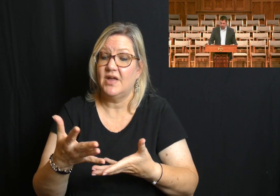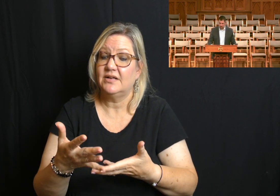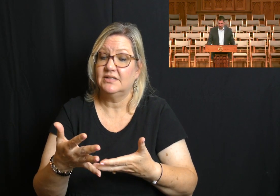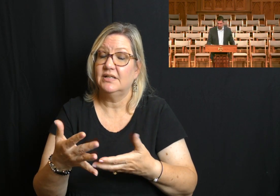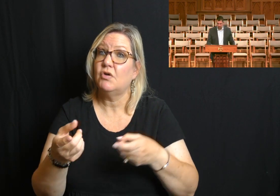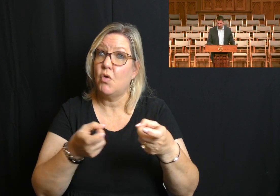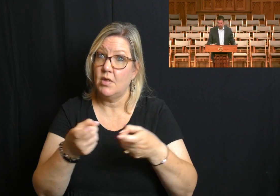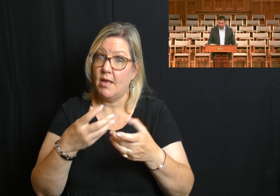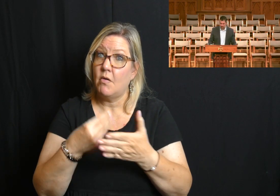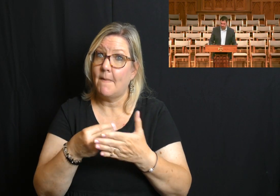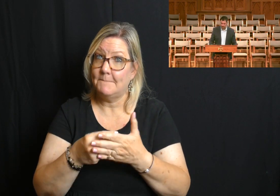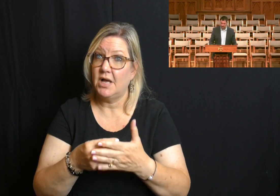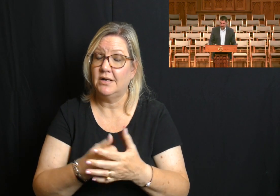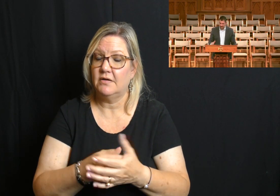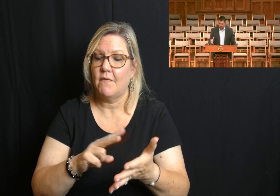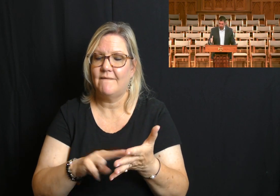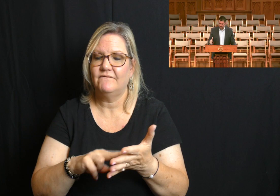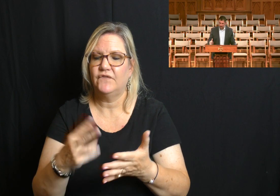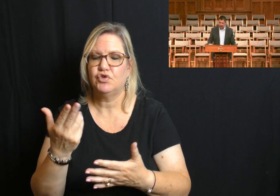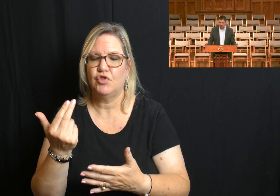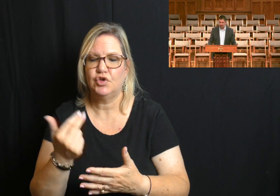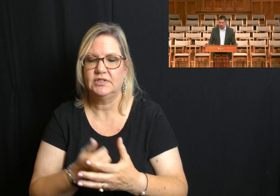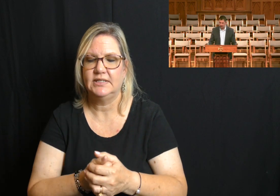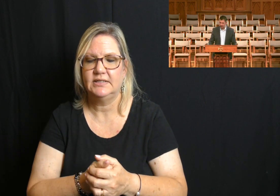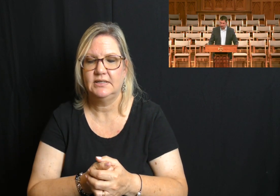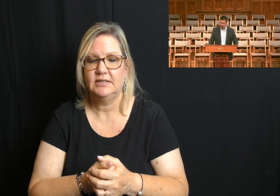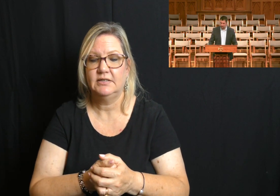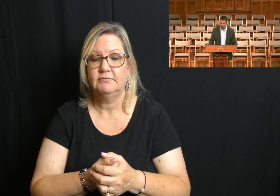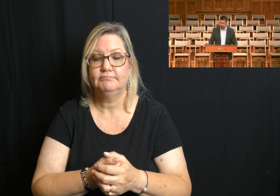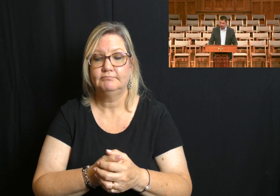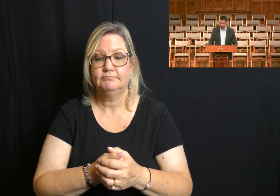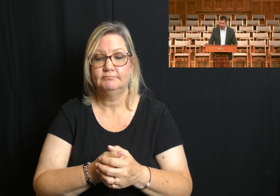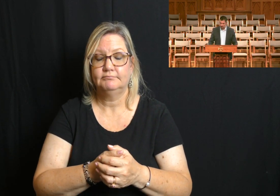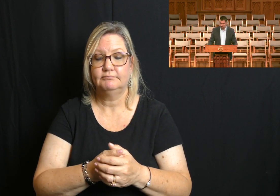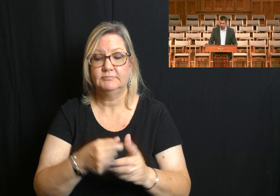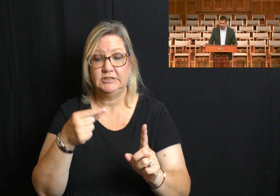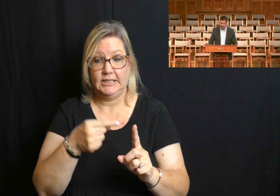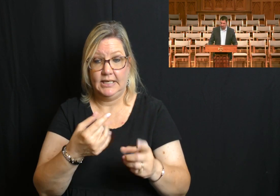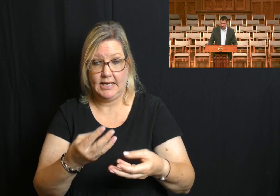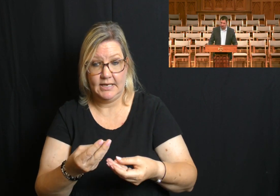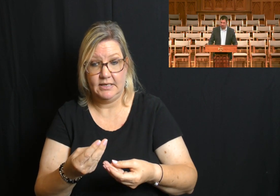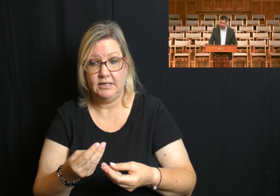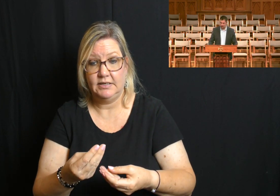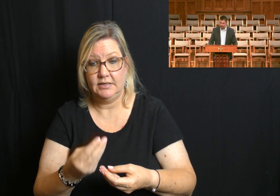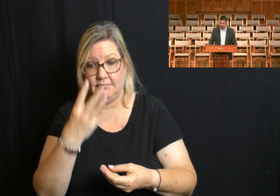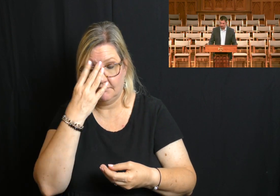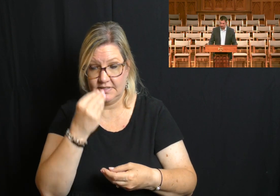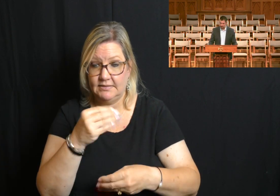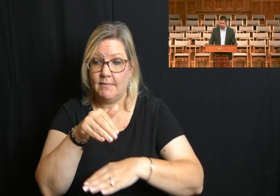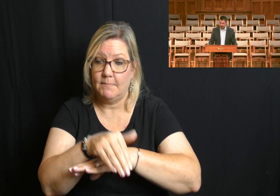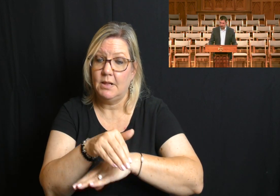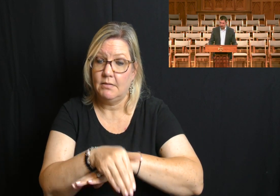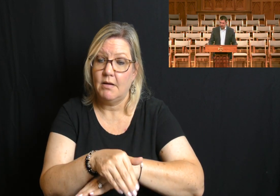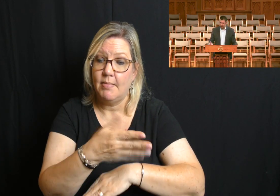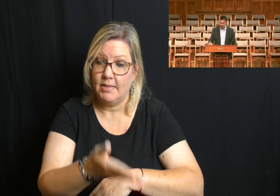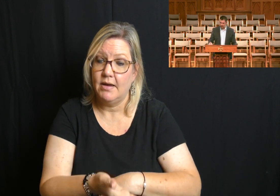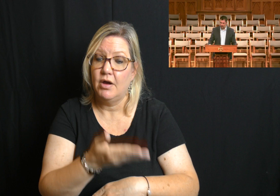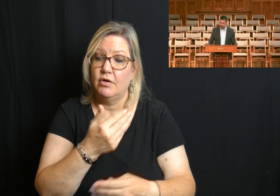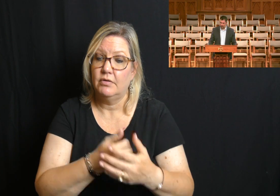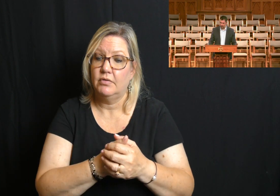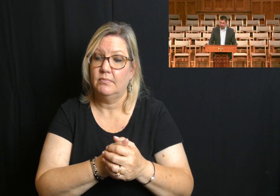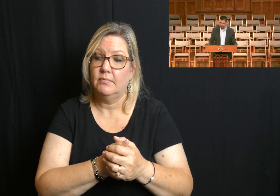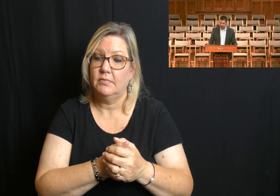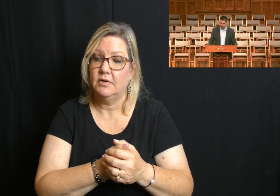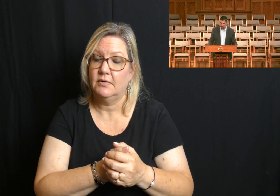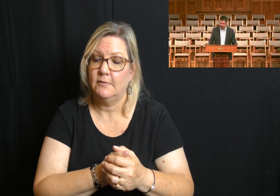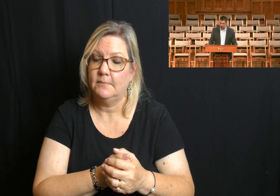Let's continue to read on verse 13. It says, he spent the night there, and he took part of what he had brought with him as a